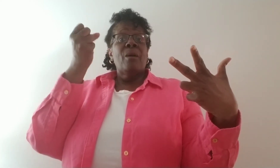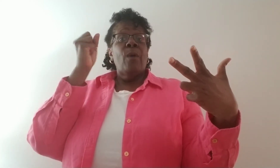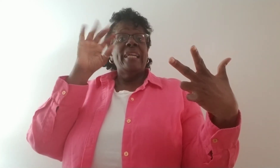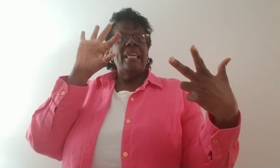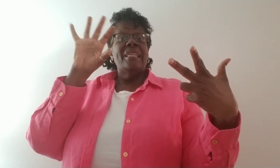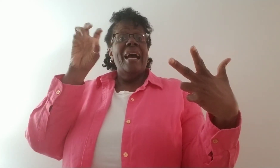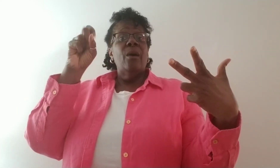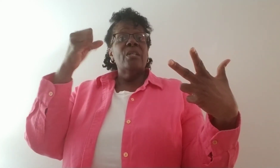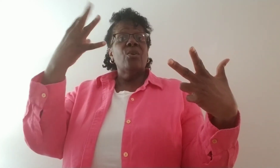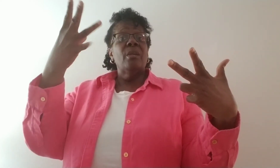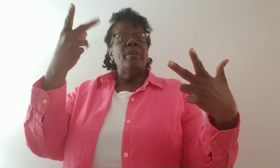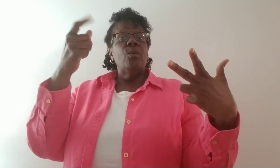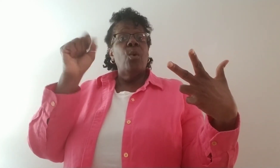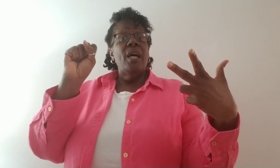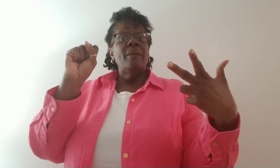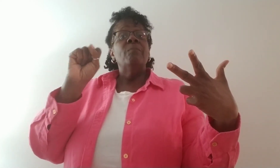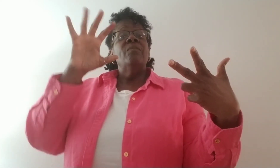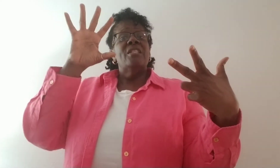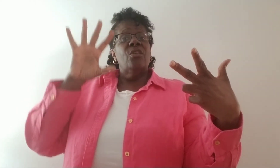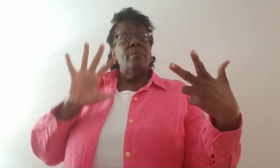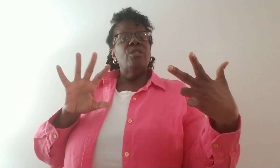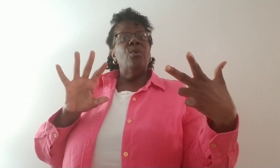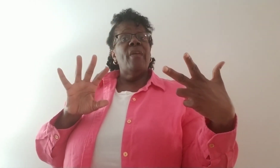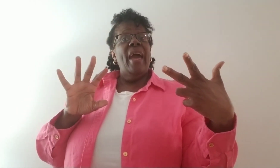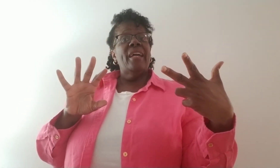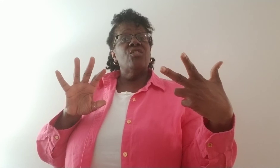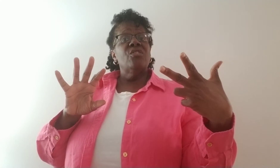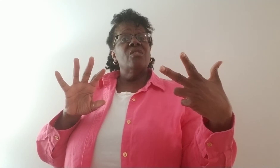right hand now is going to be the one that's going to be doing the actions.